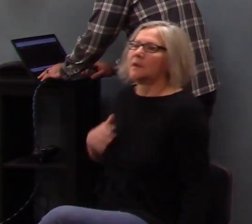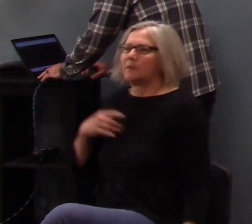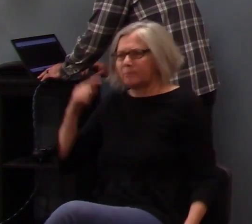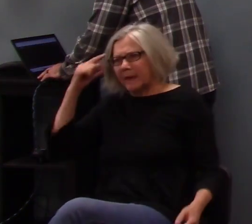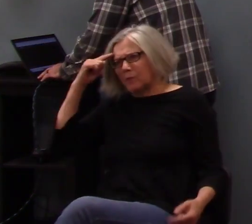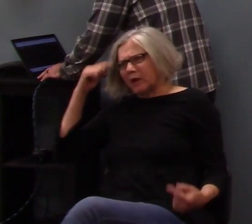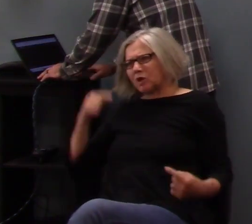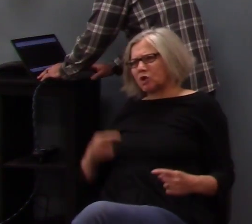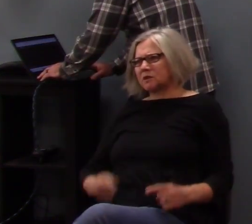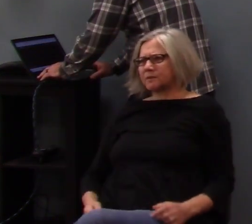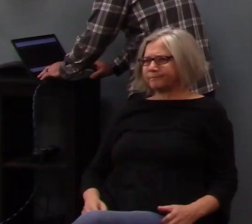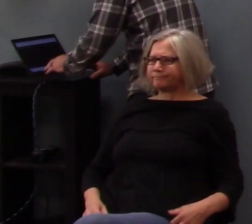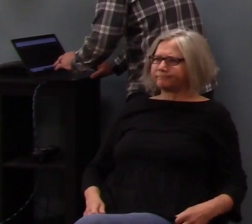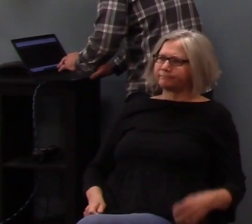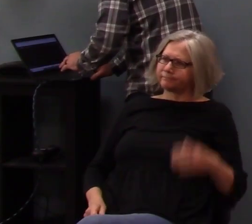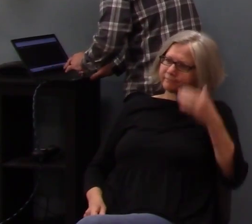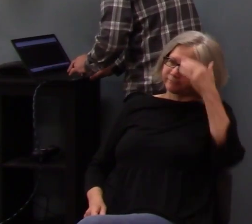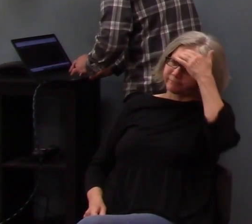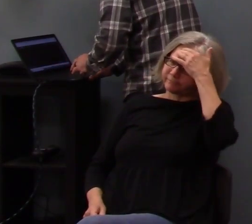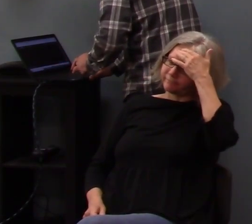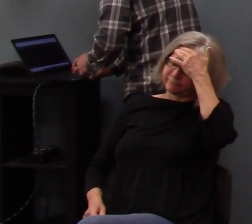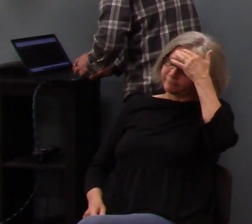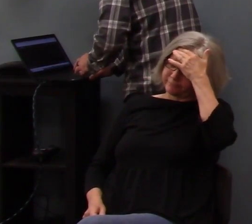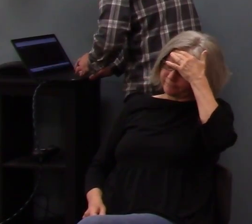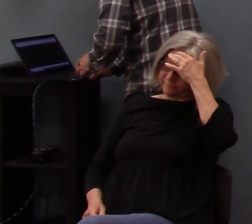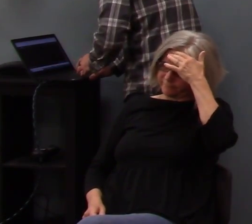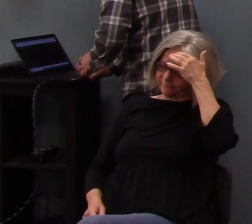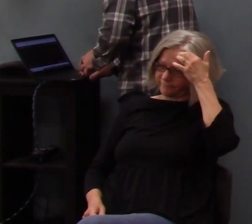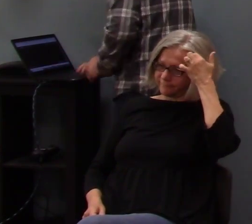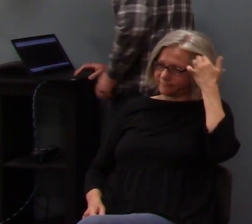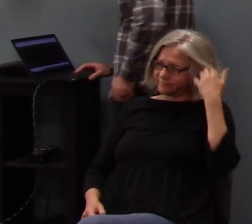I'm really glad that still plays despite not having internet.